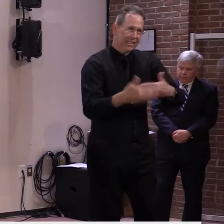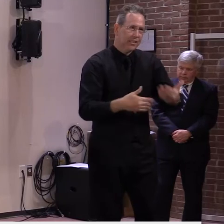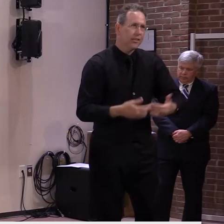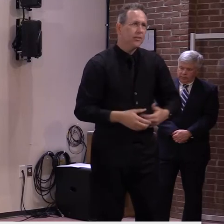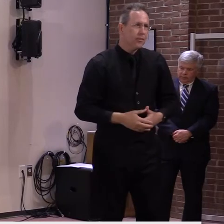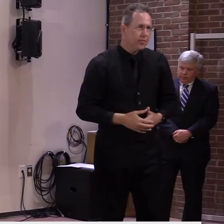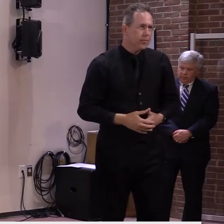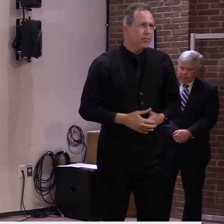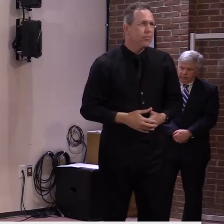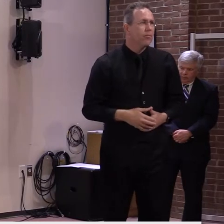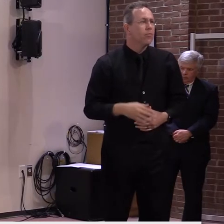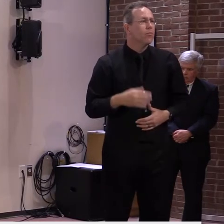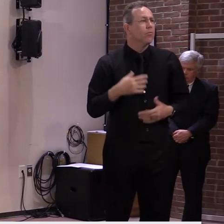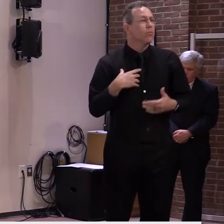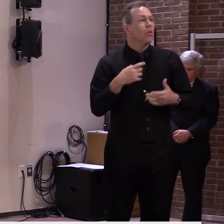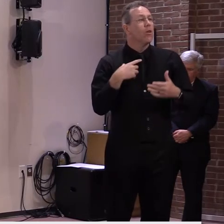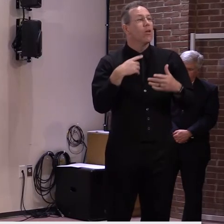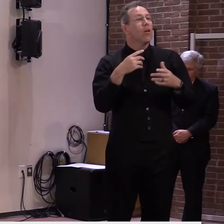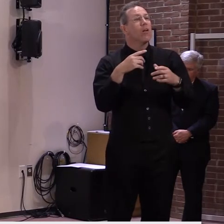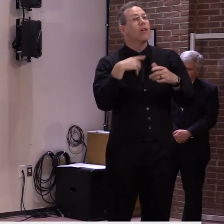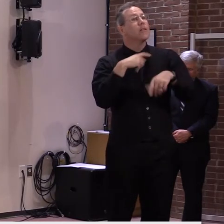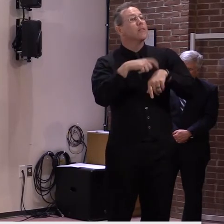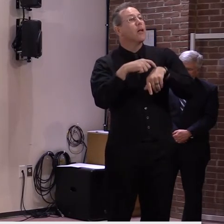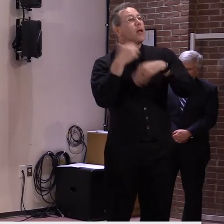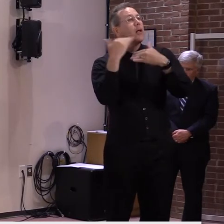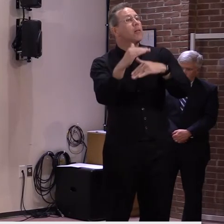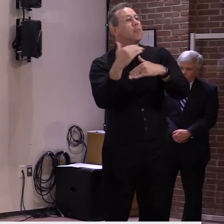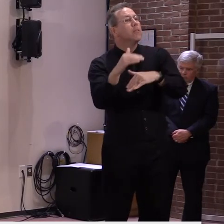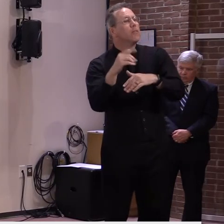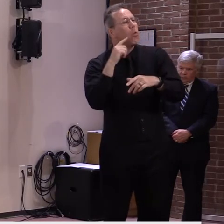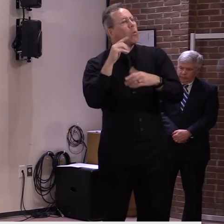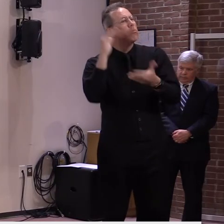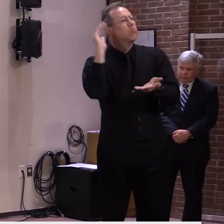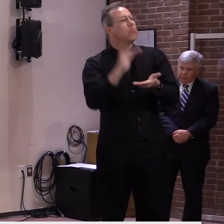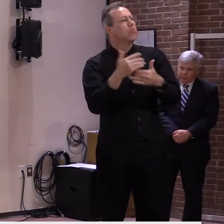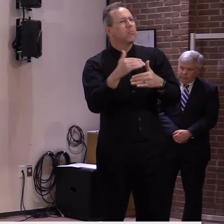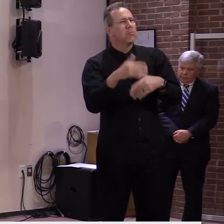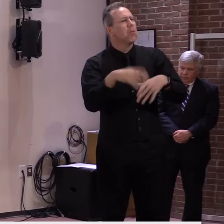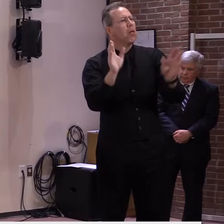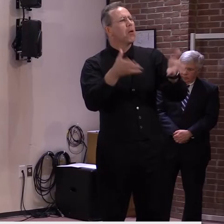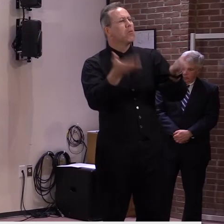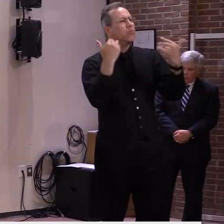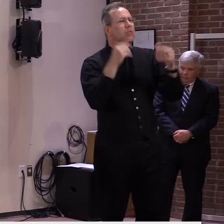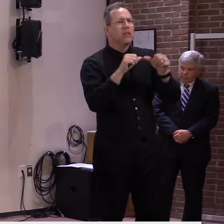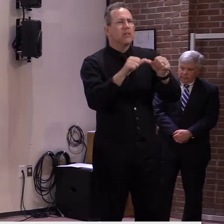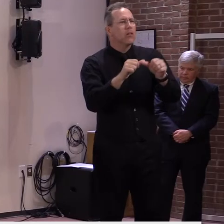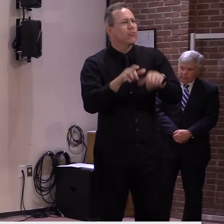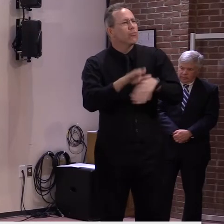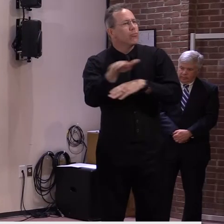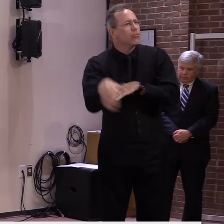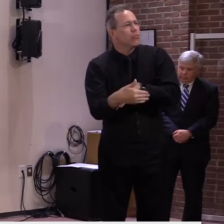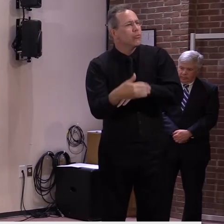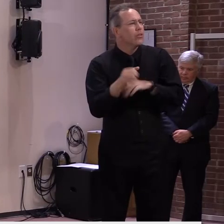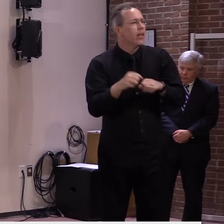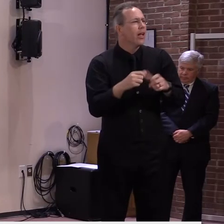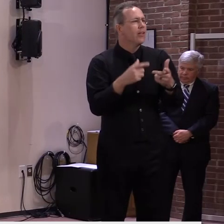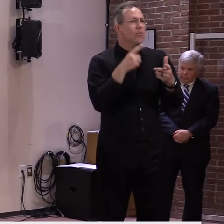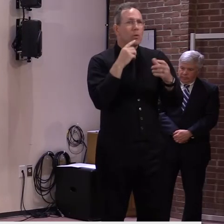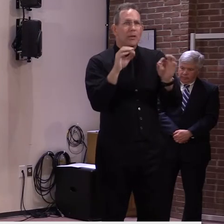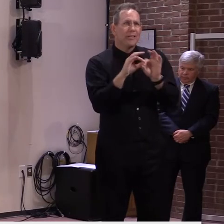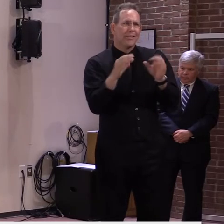soon as possible. But I'd like to see the numbers increase on the 18 to 29 category before we do so.